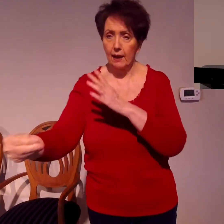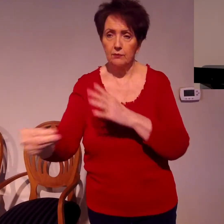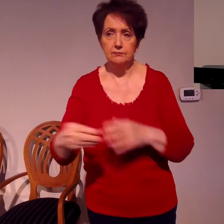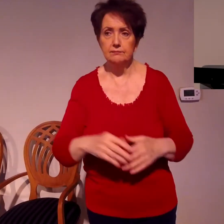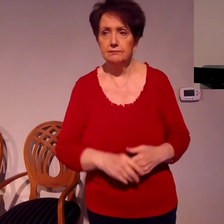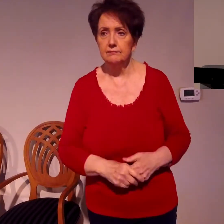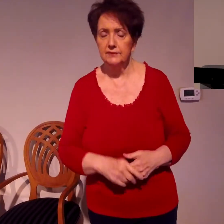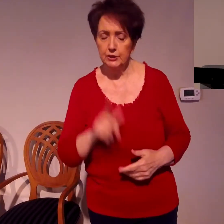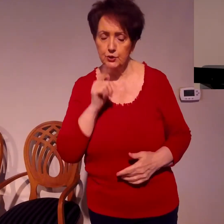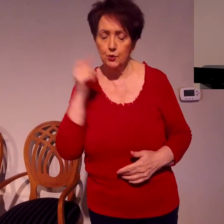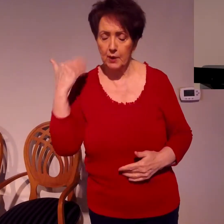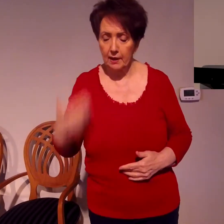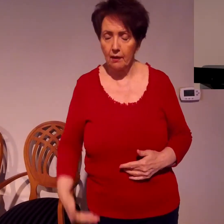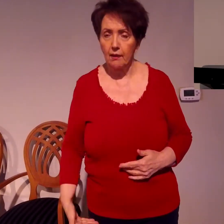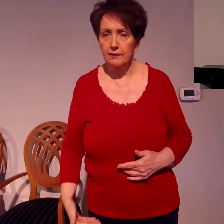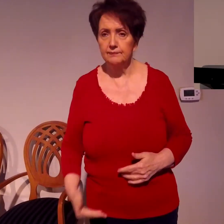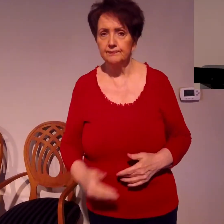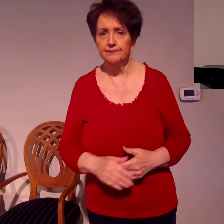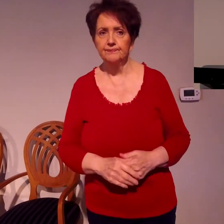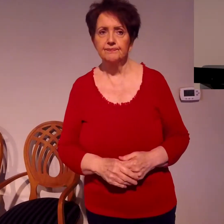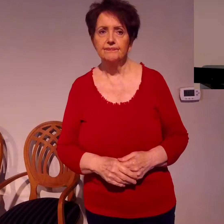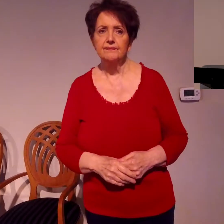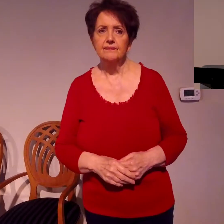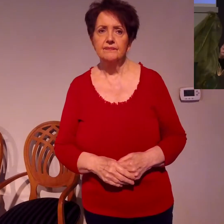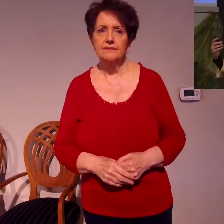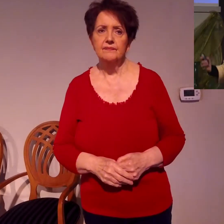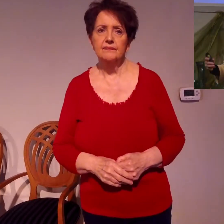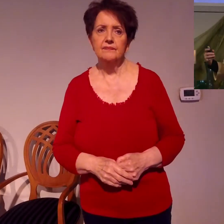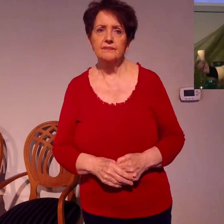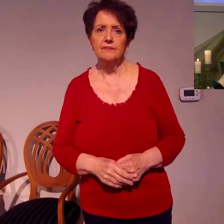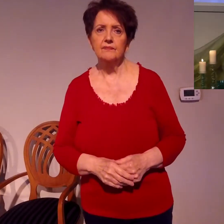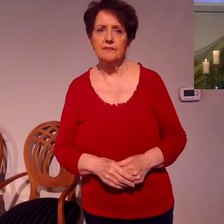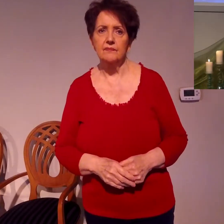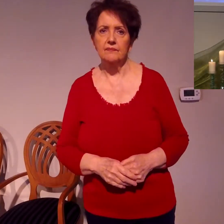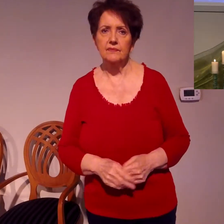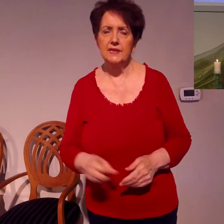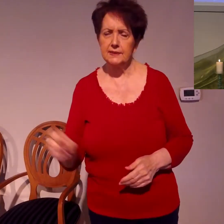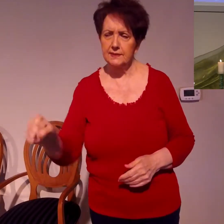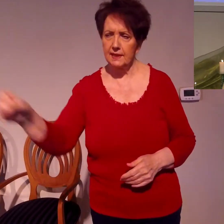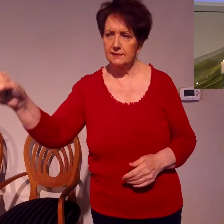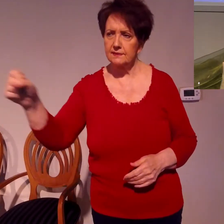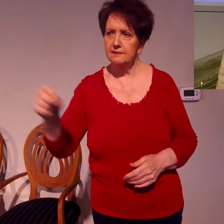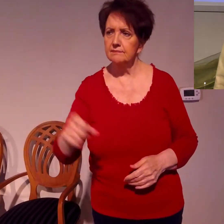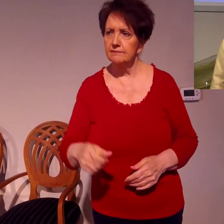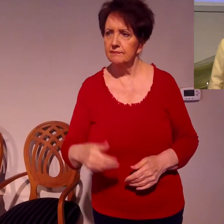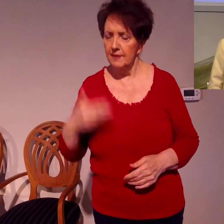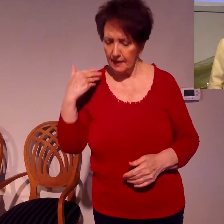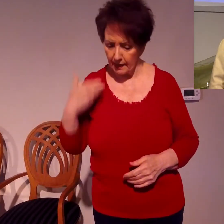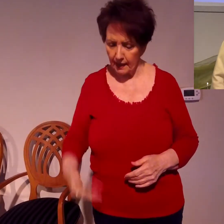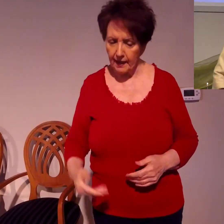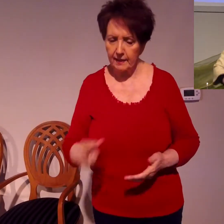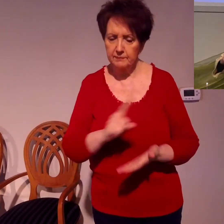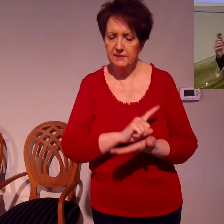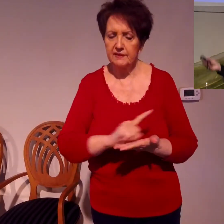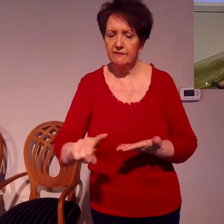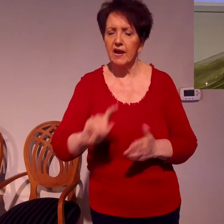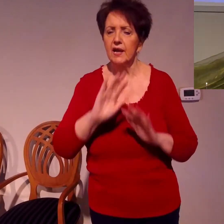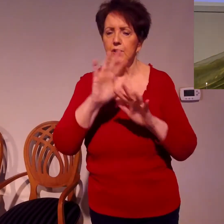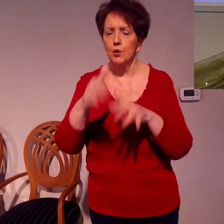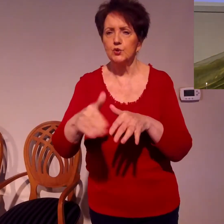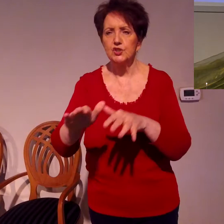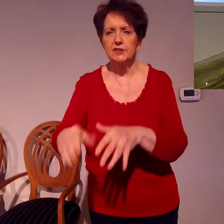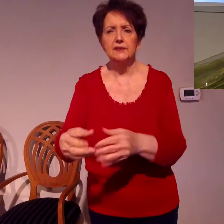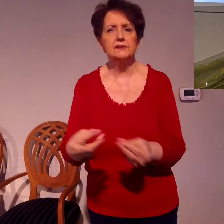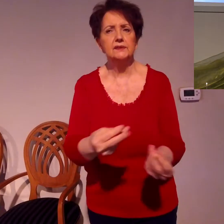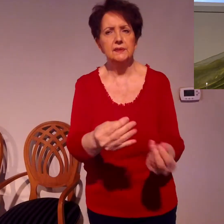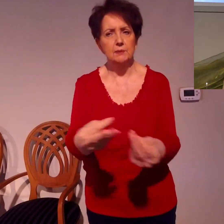who we are. So let's just once and for all go, yes, I am this divine oceanic substance, and no matter where